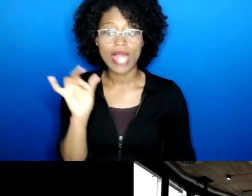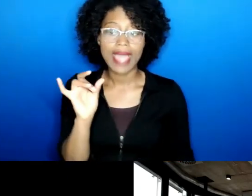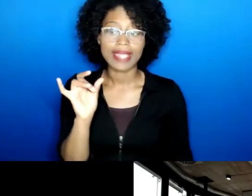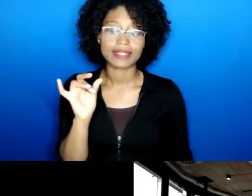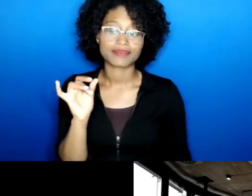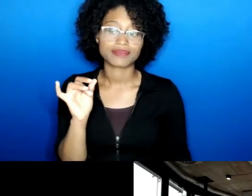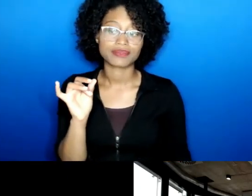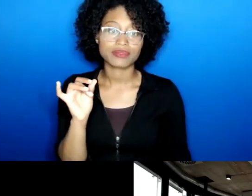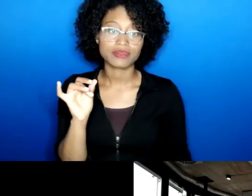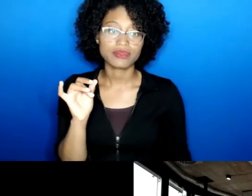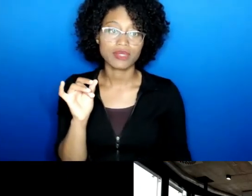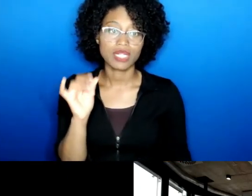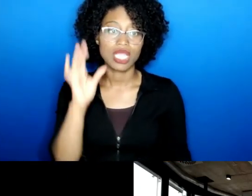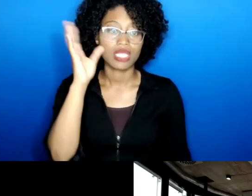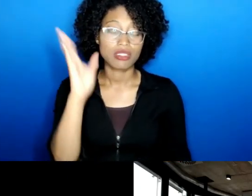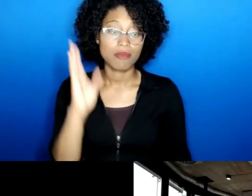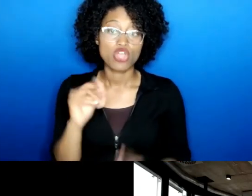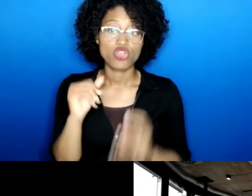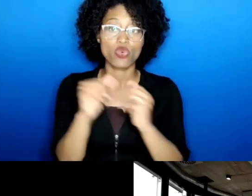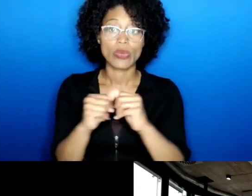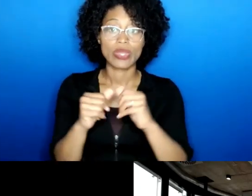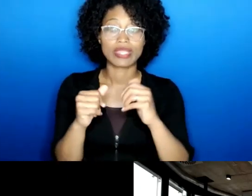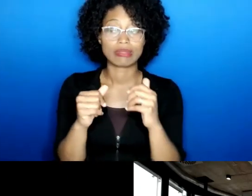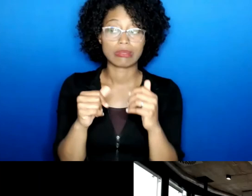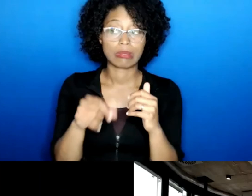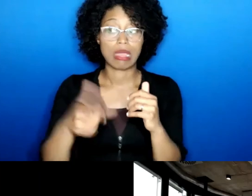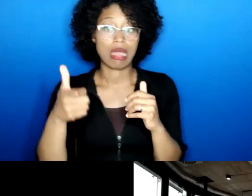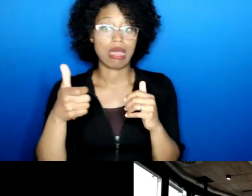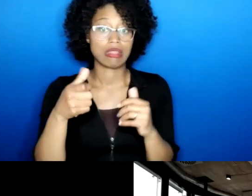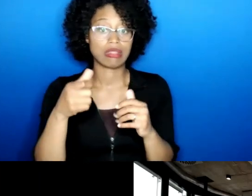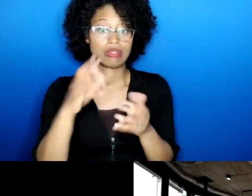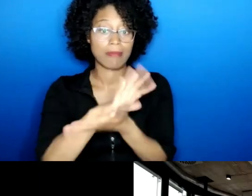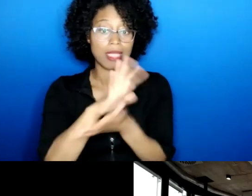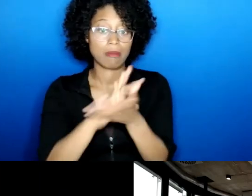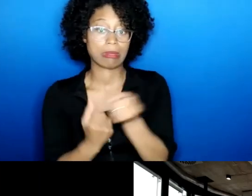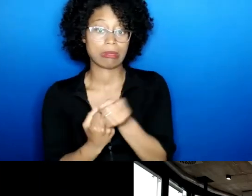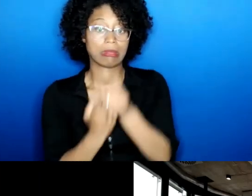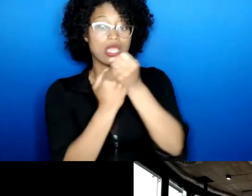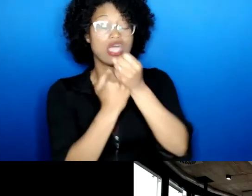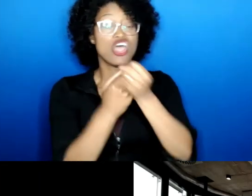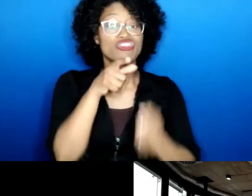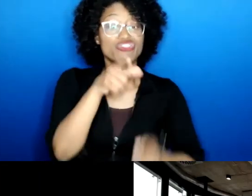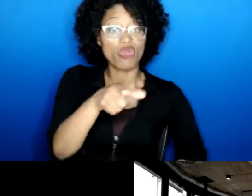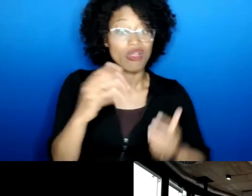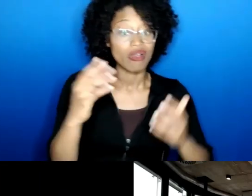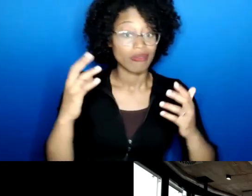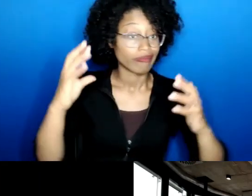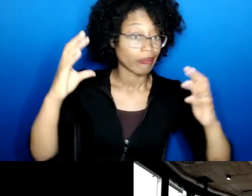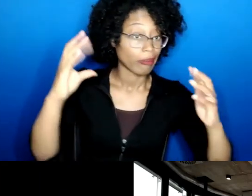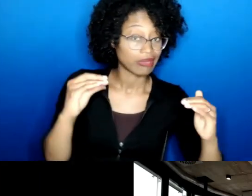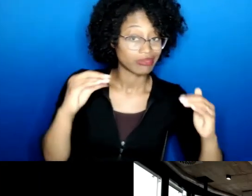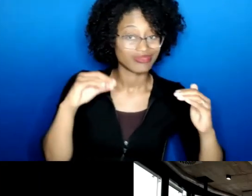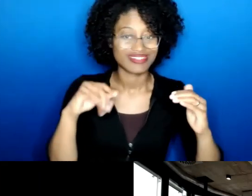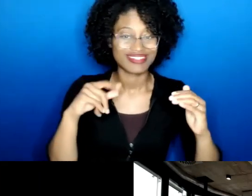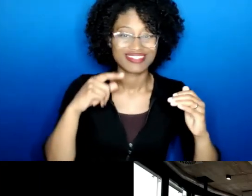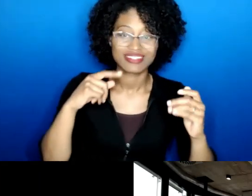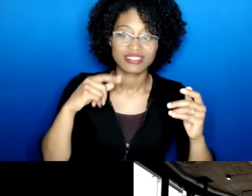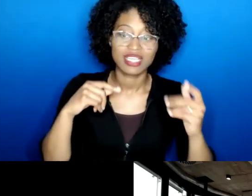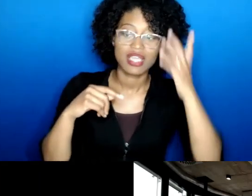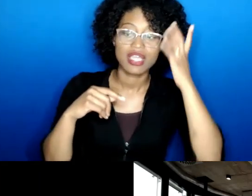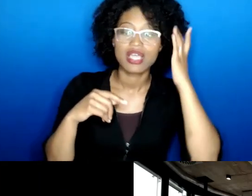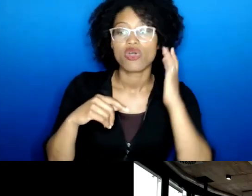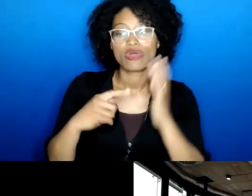a symposia with underlying papers, you are expected to, which is in the call, the original call,